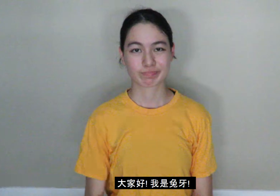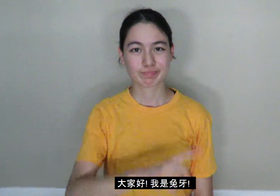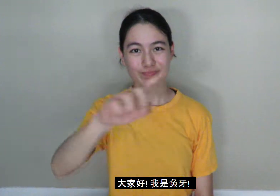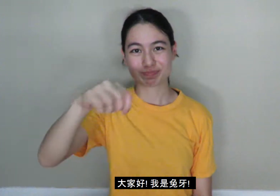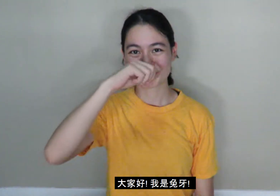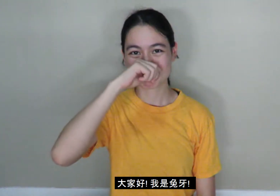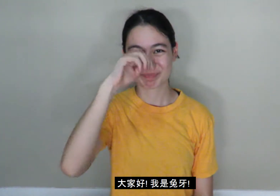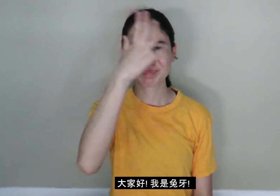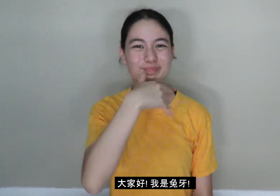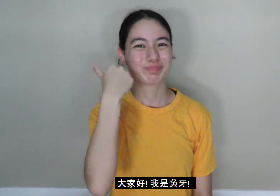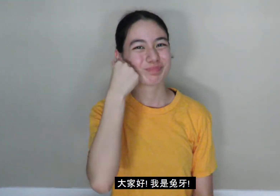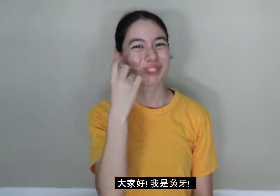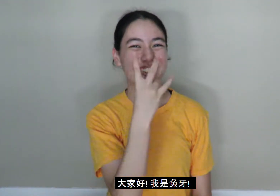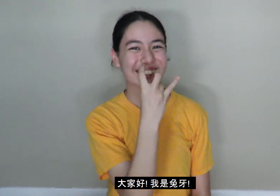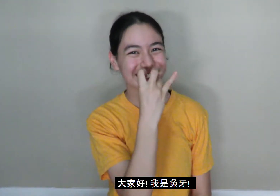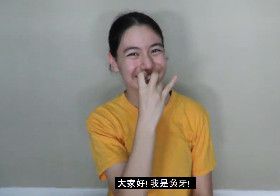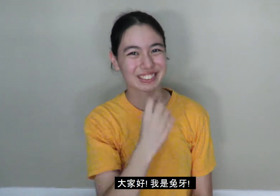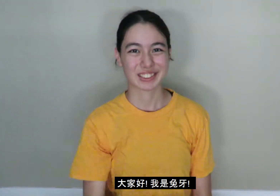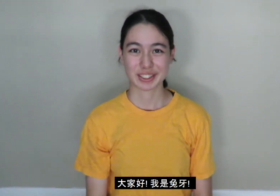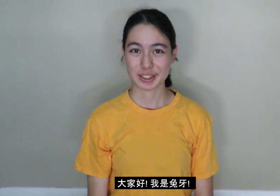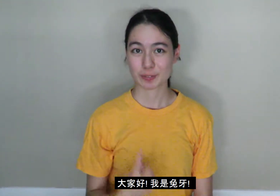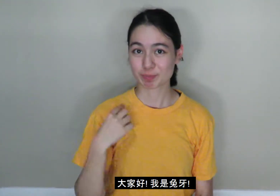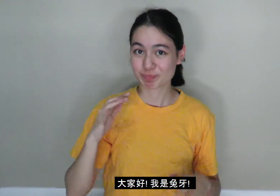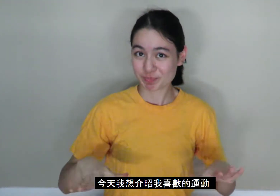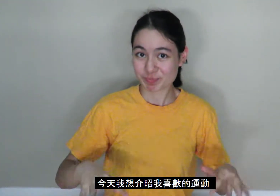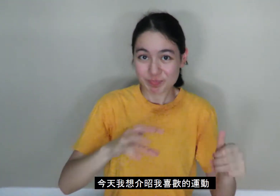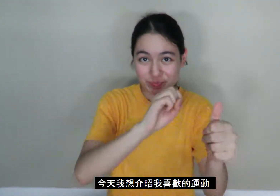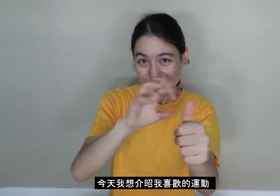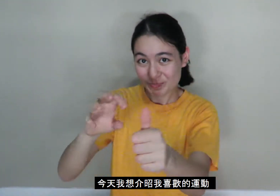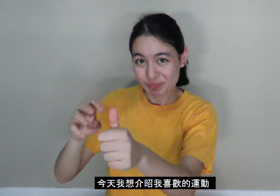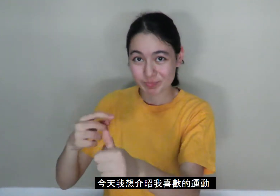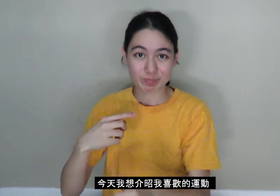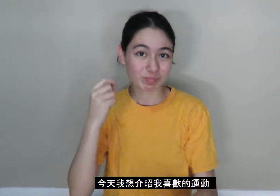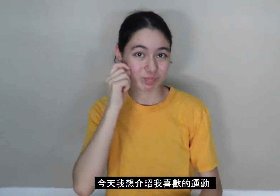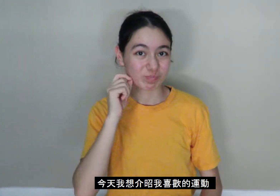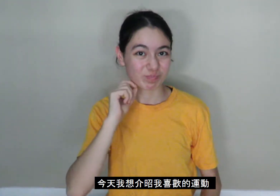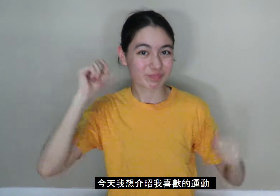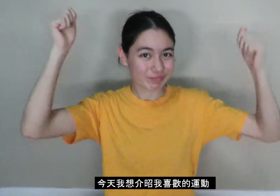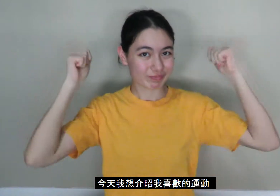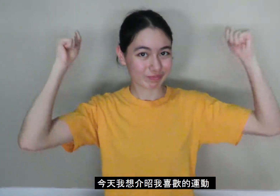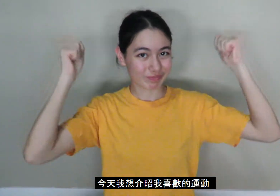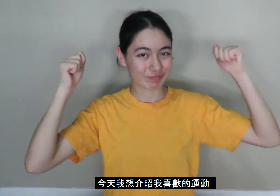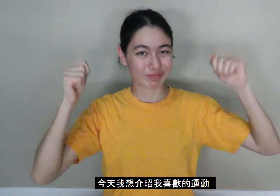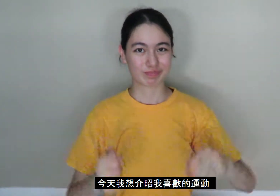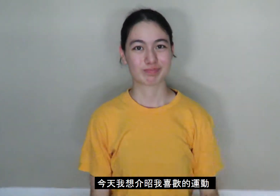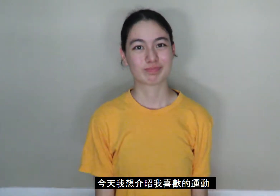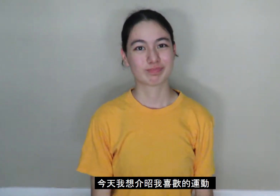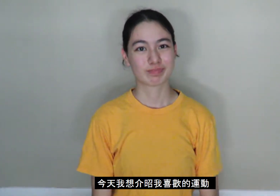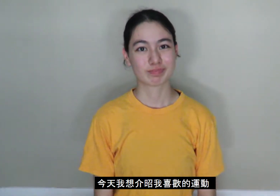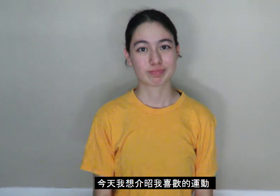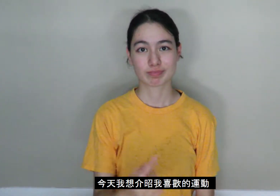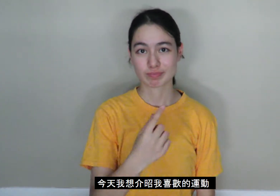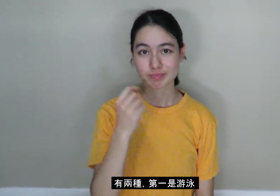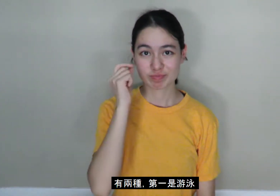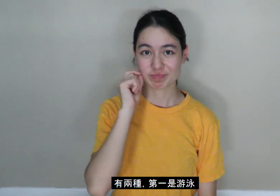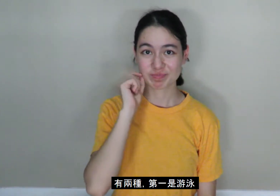Hello everyone, my sign language name is Bucktooth. Today I'm going to tell everyone about my favorite sports. I like